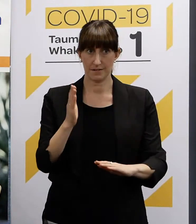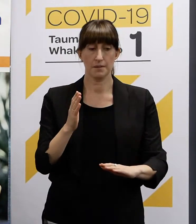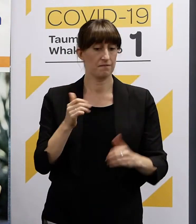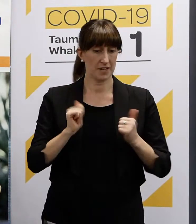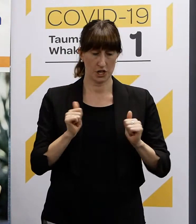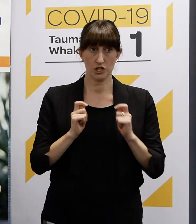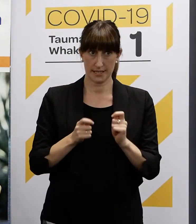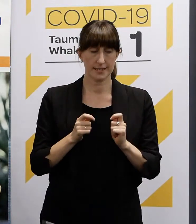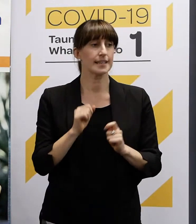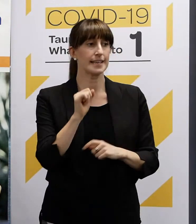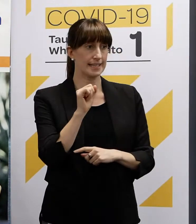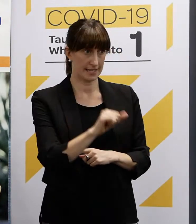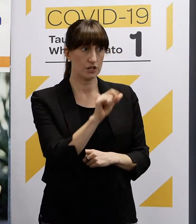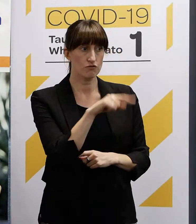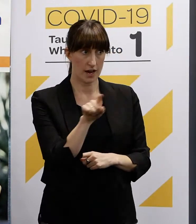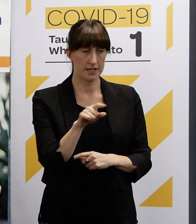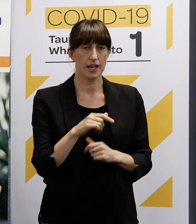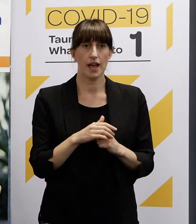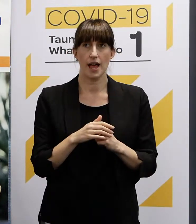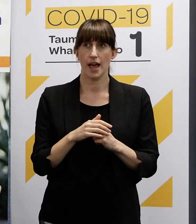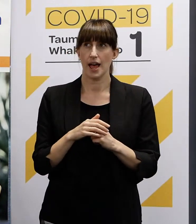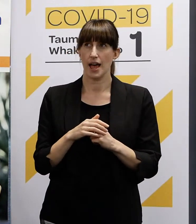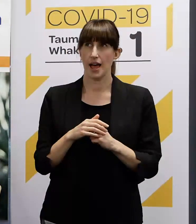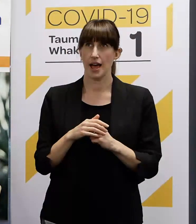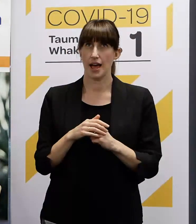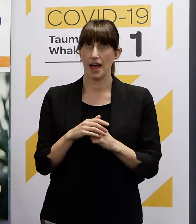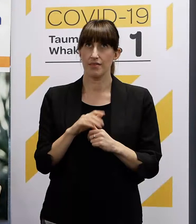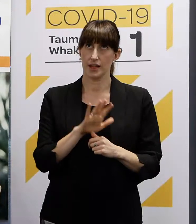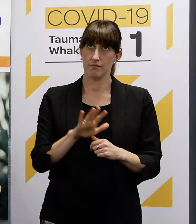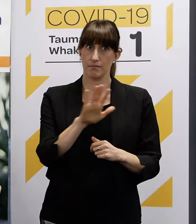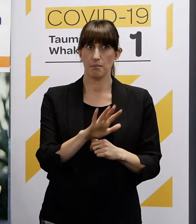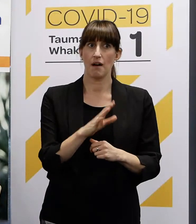yes. At least 800, and at least then